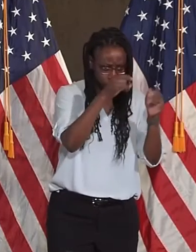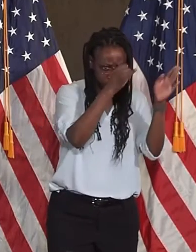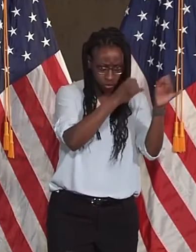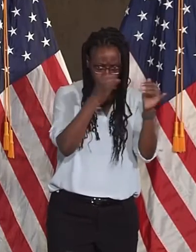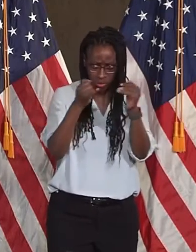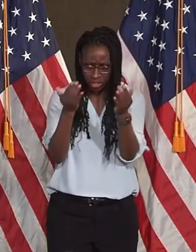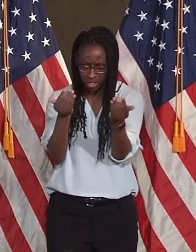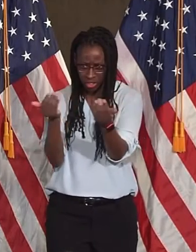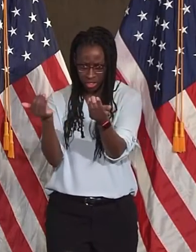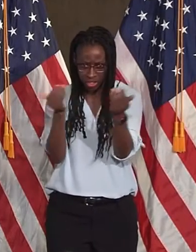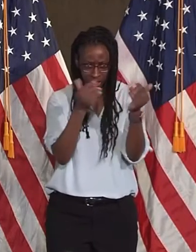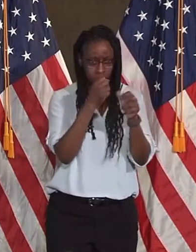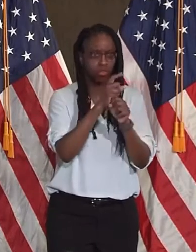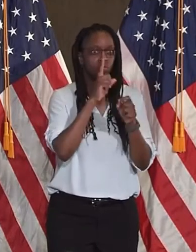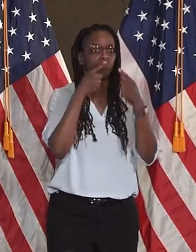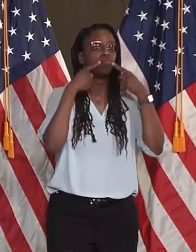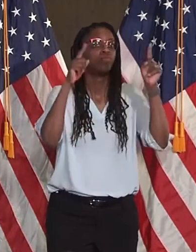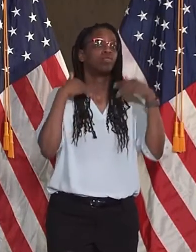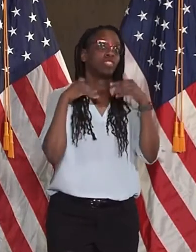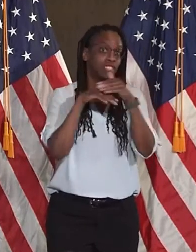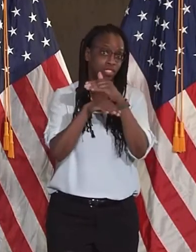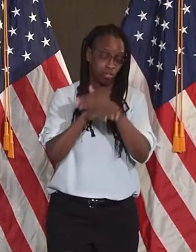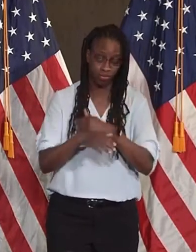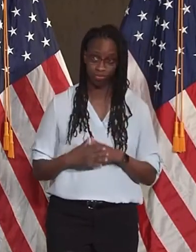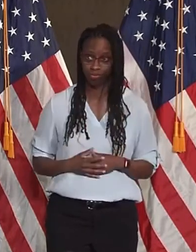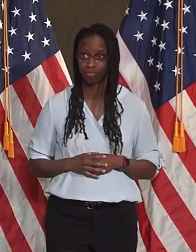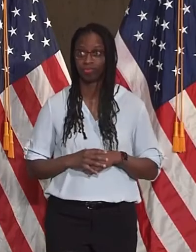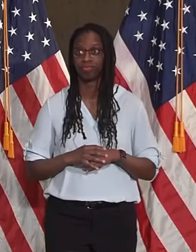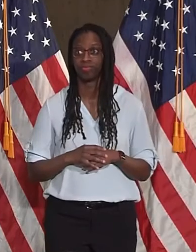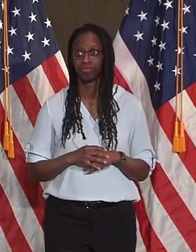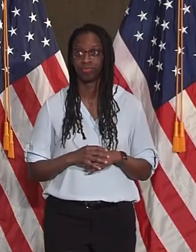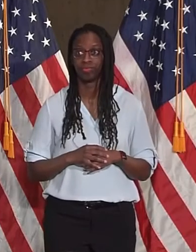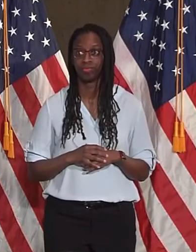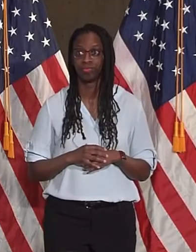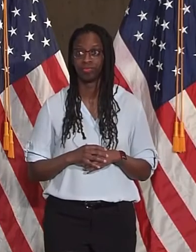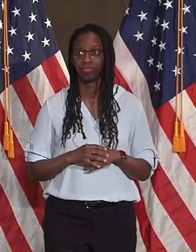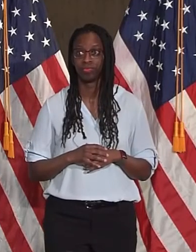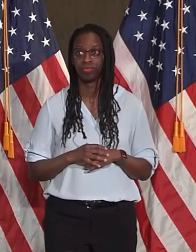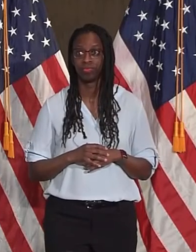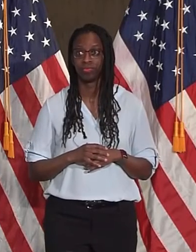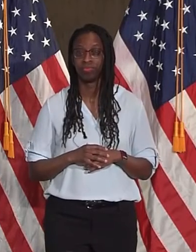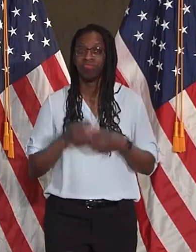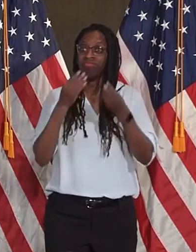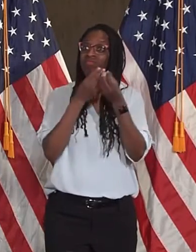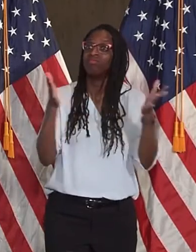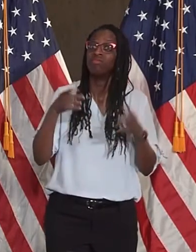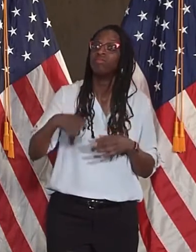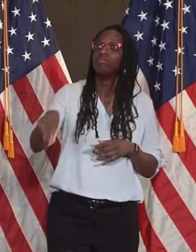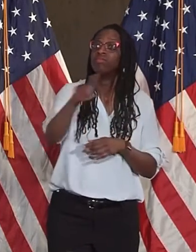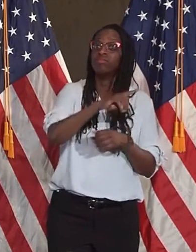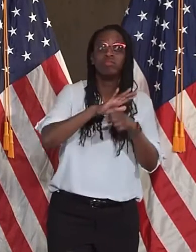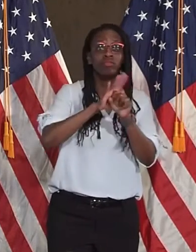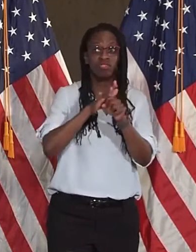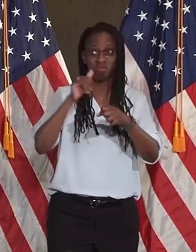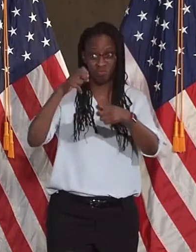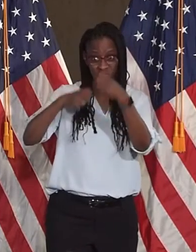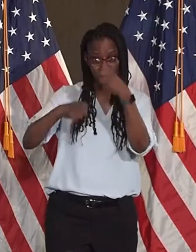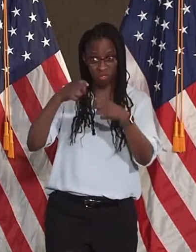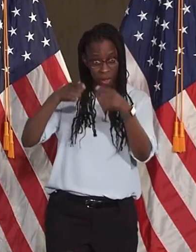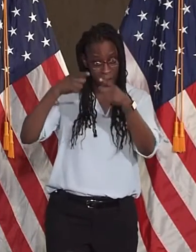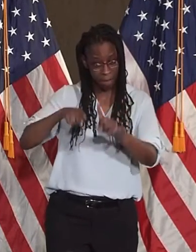Let's be clear. The problems laid bare by the pandemic were here well before